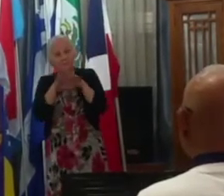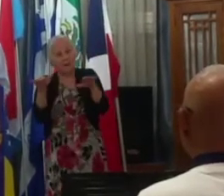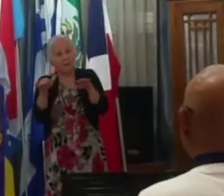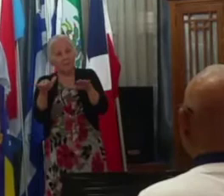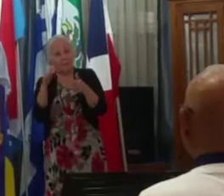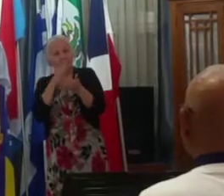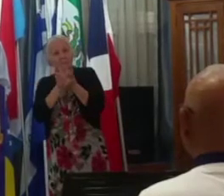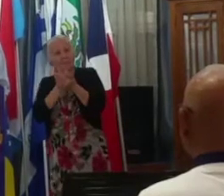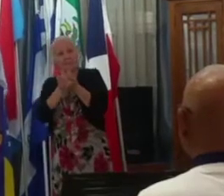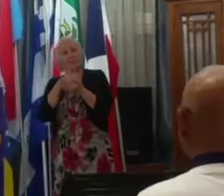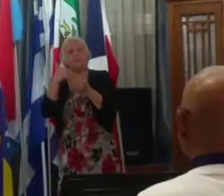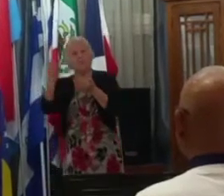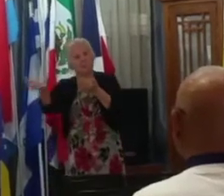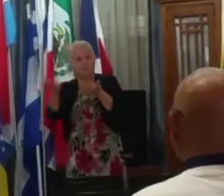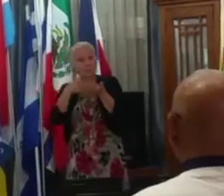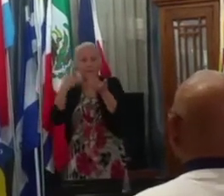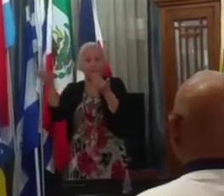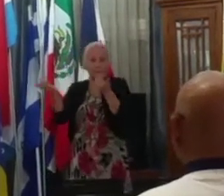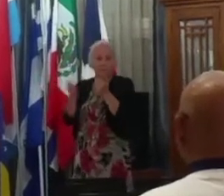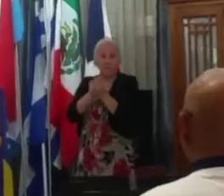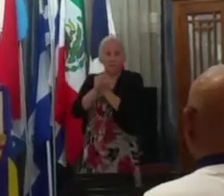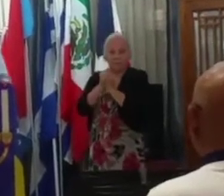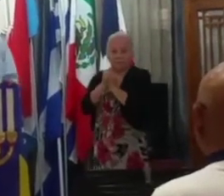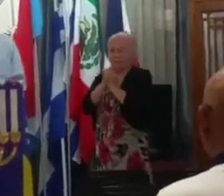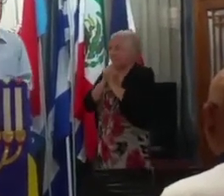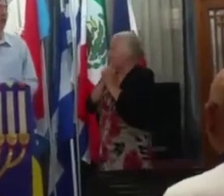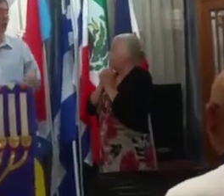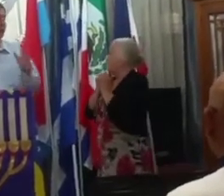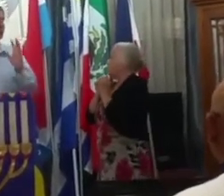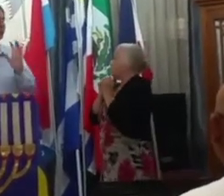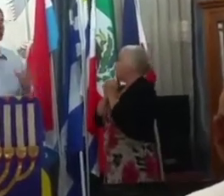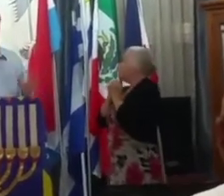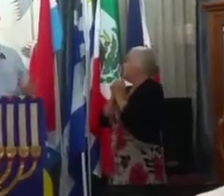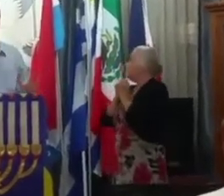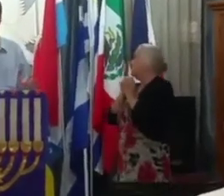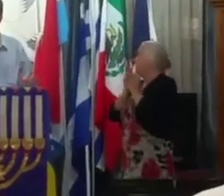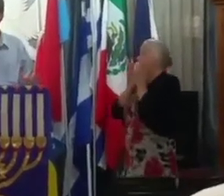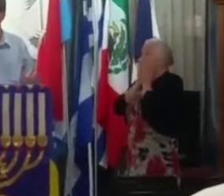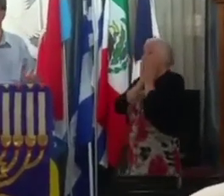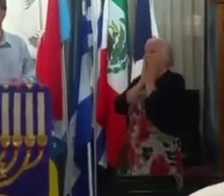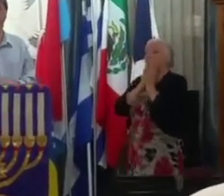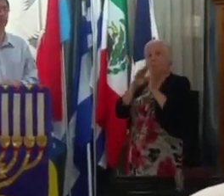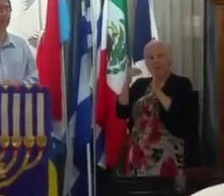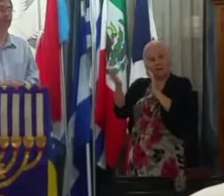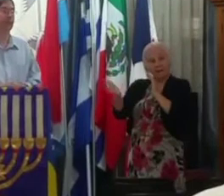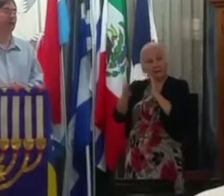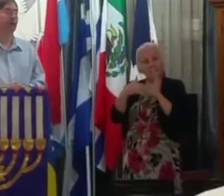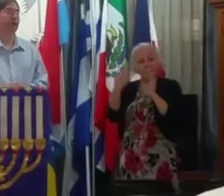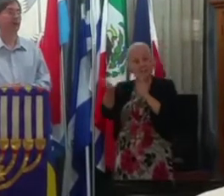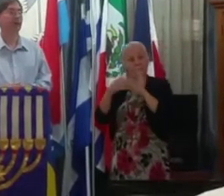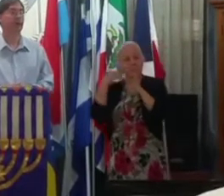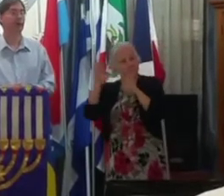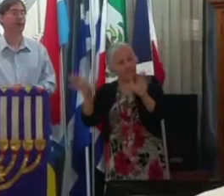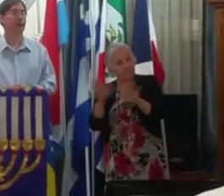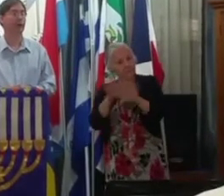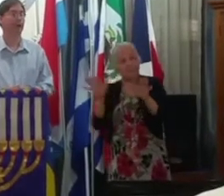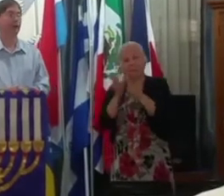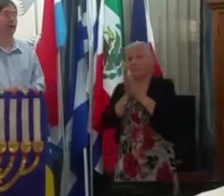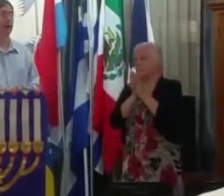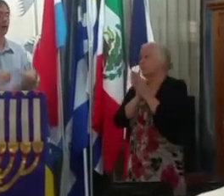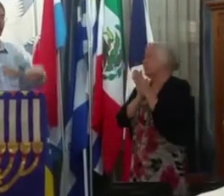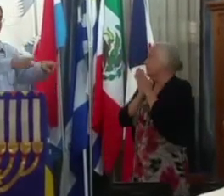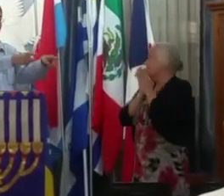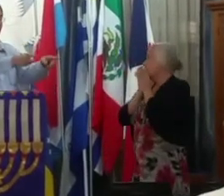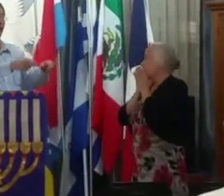muy temprano para estar pidiendo tiempo fuera para salir otra vez. Well, after prayer school was over, después que esta clase se